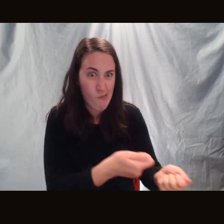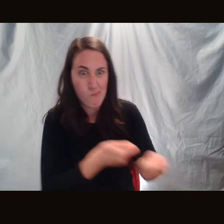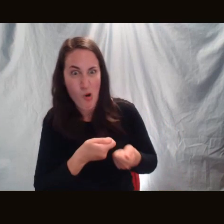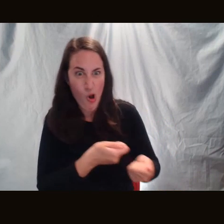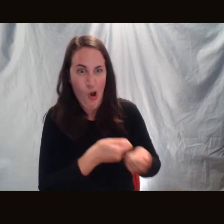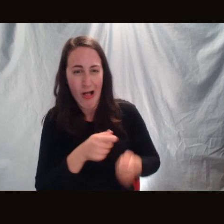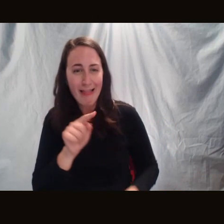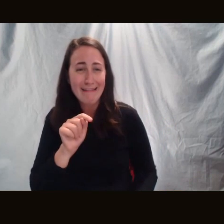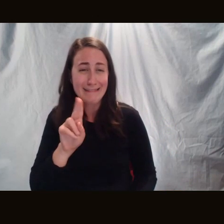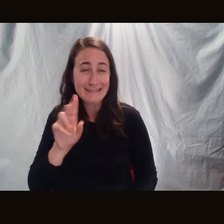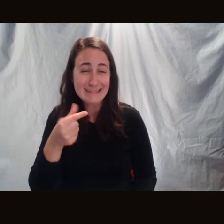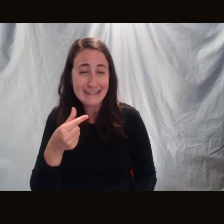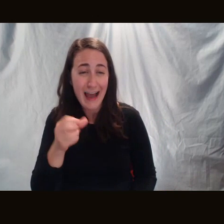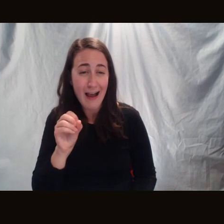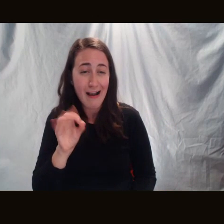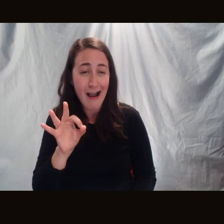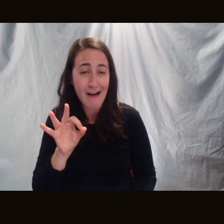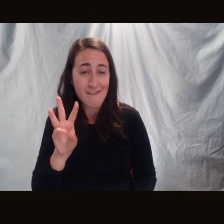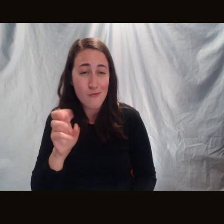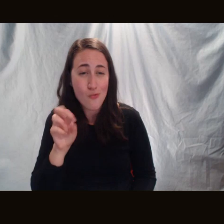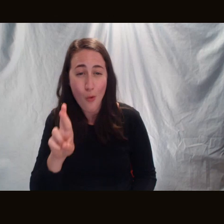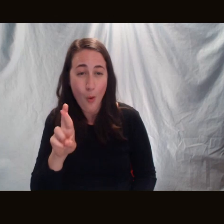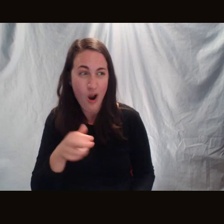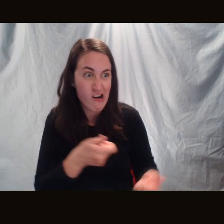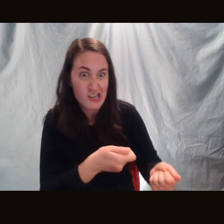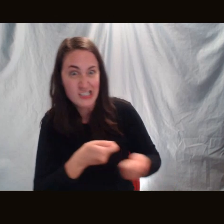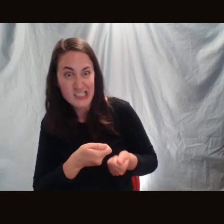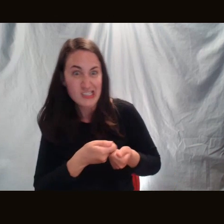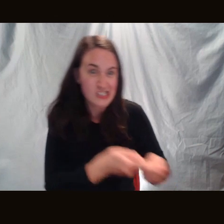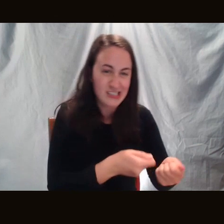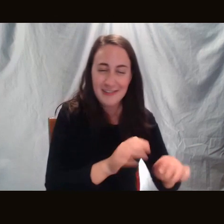no struggle. It's how we work together. That's what